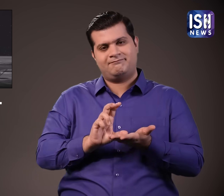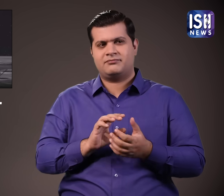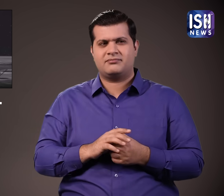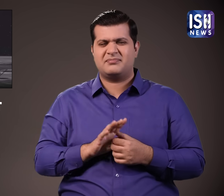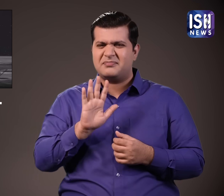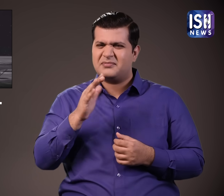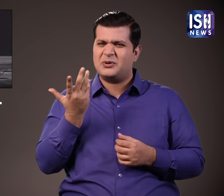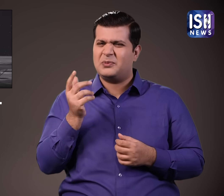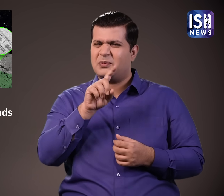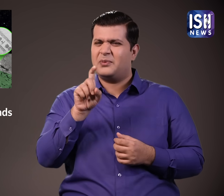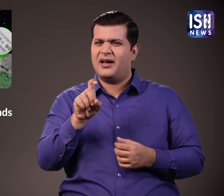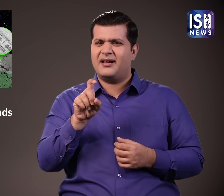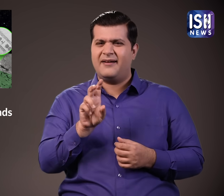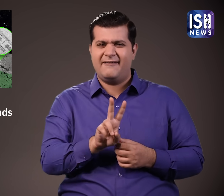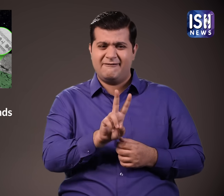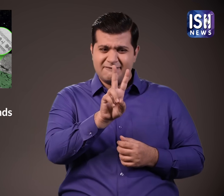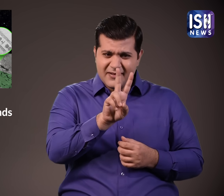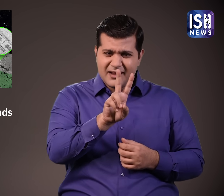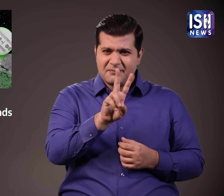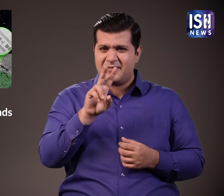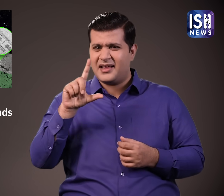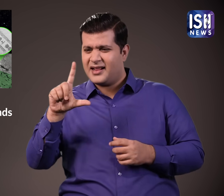But do you know why it is named Vikram Lander?